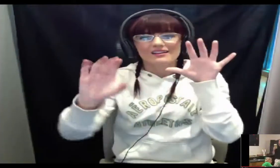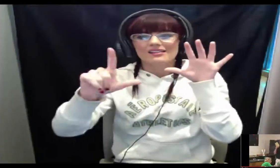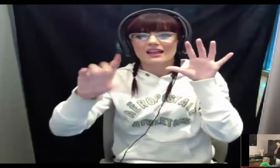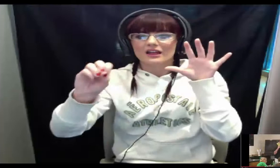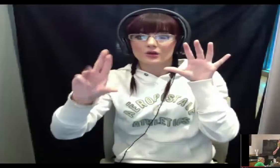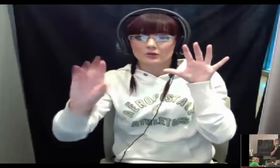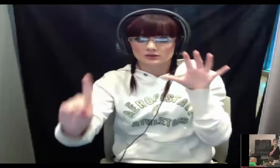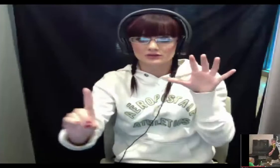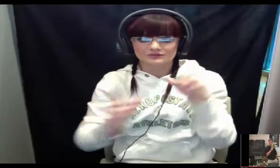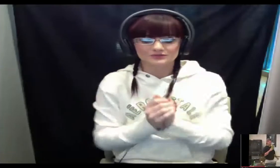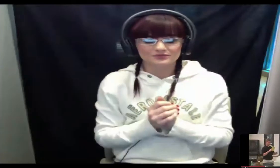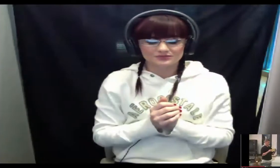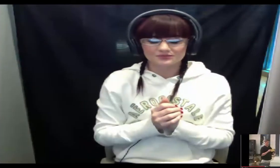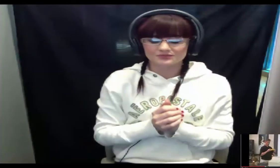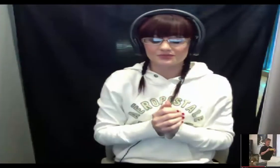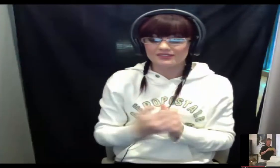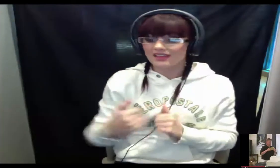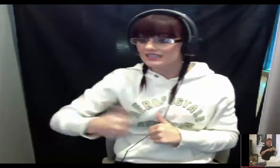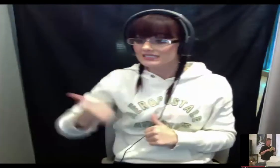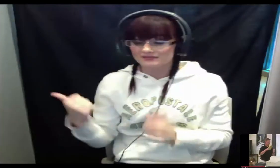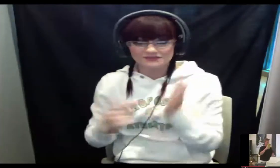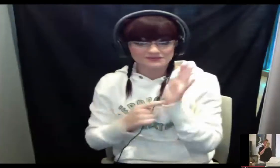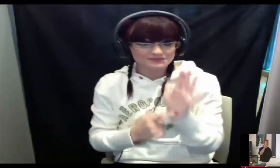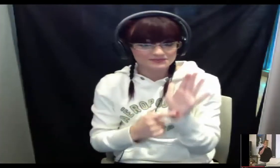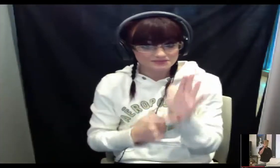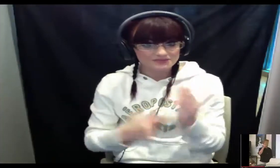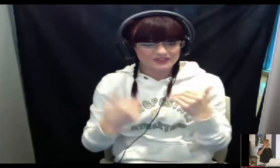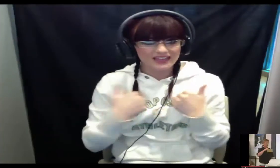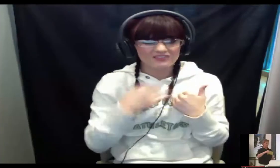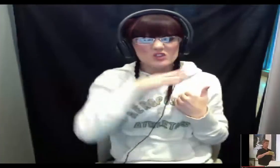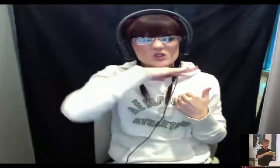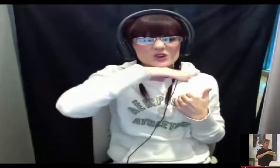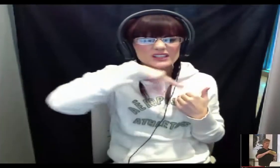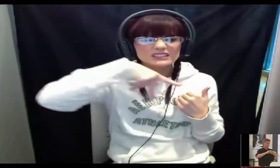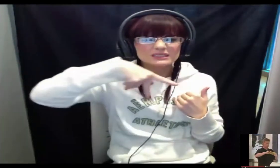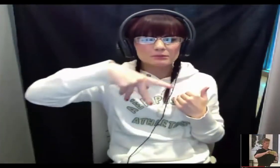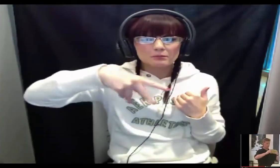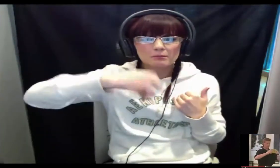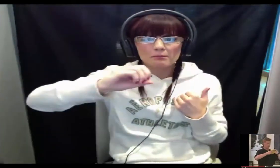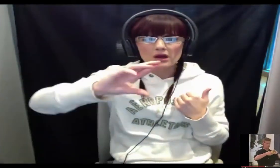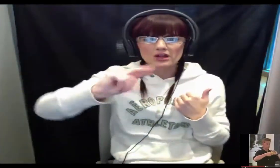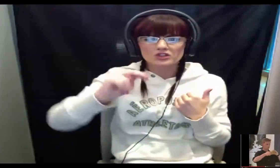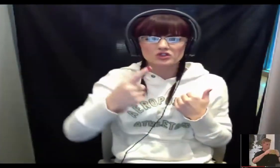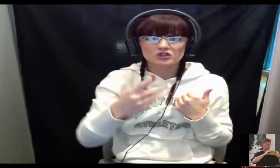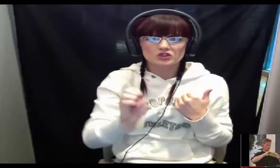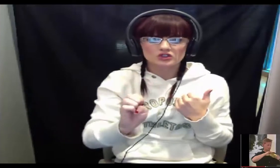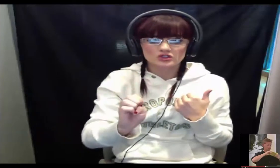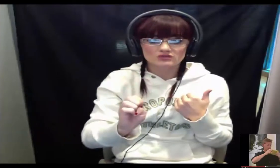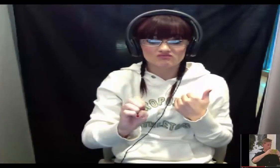Nice dirty sponge here. Okay. Is this sponge saturated?